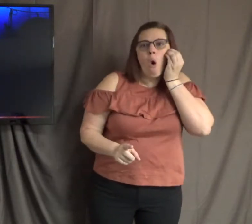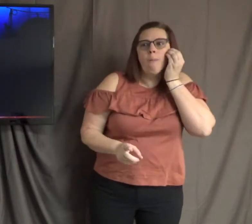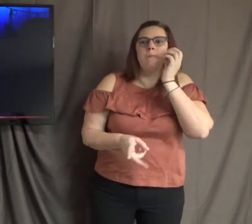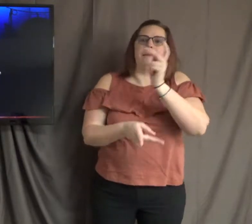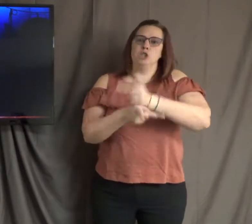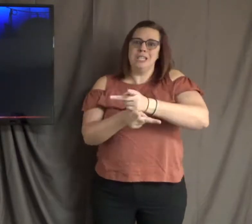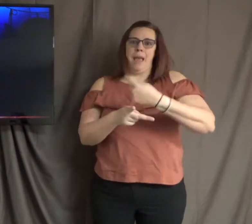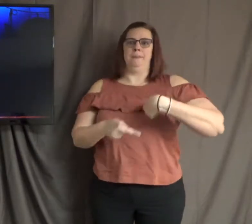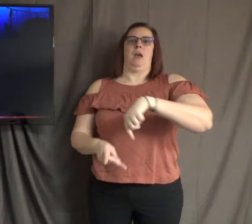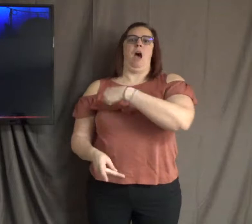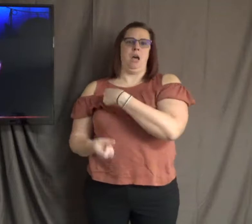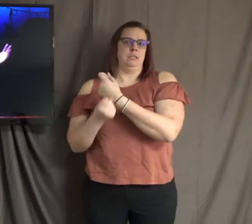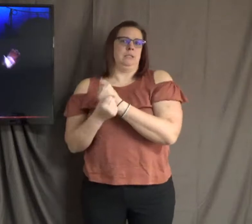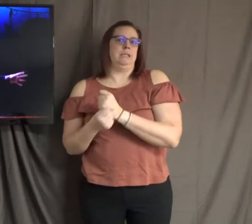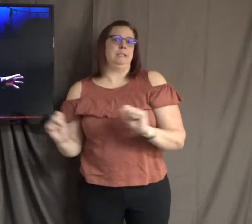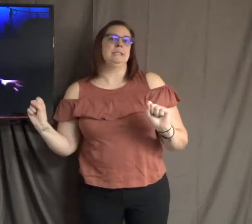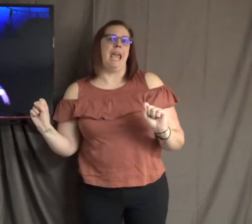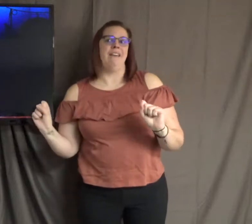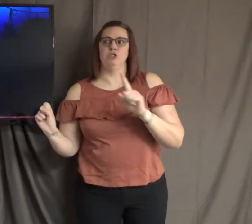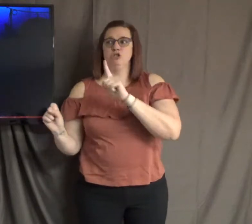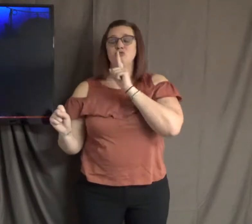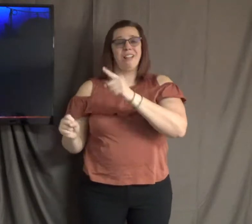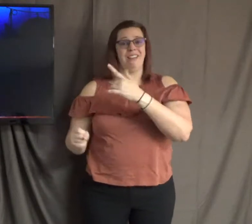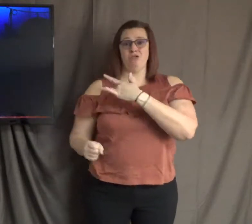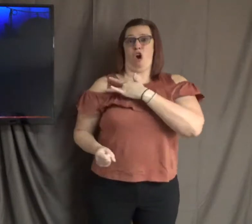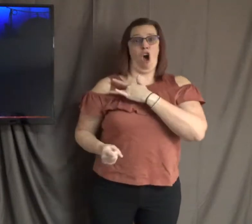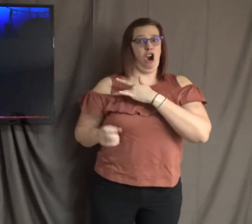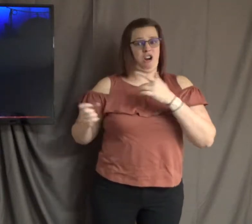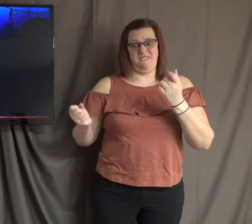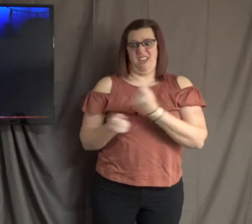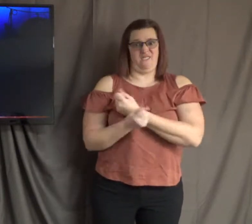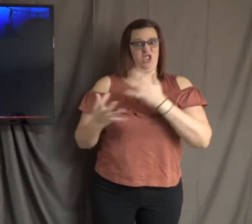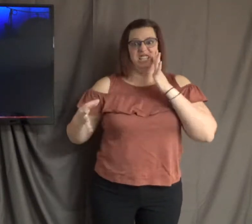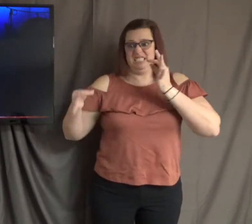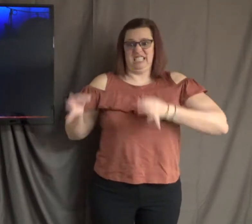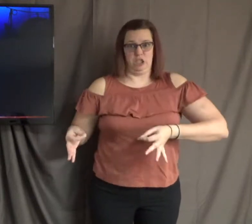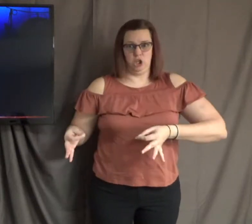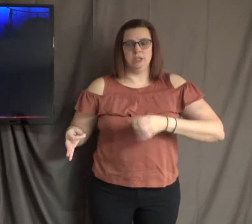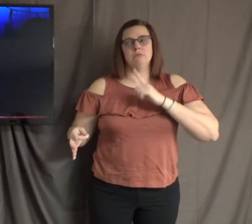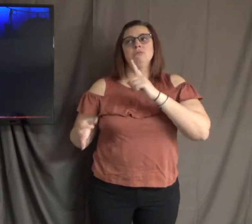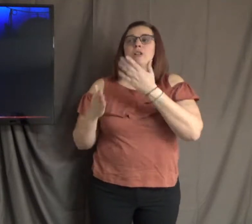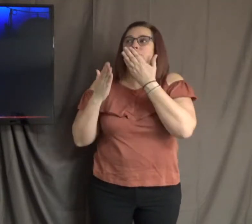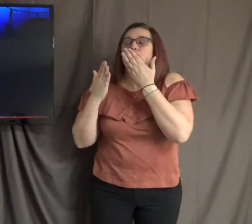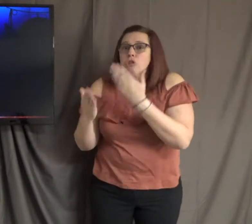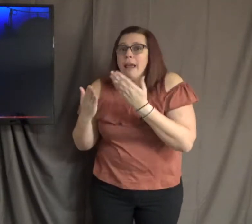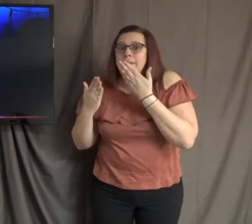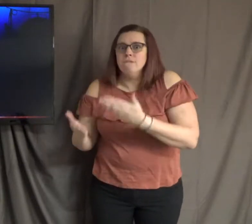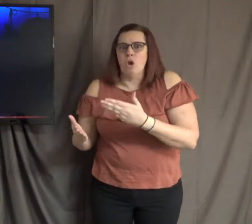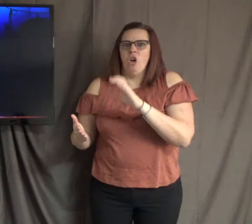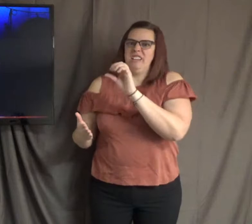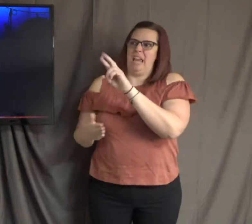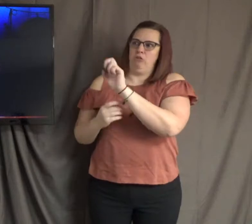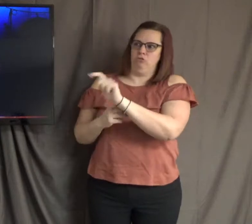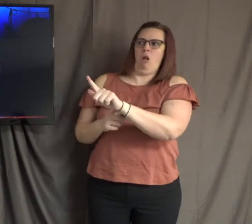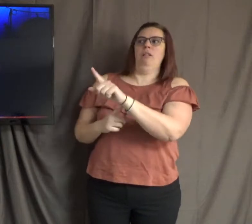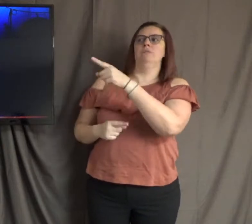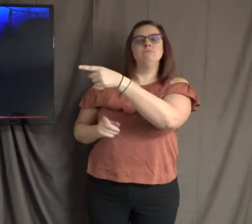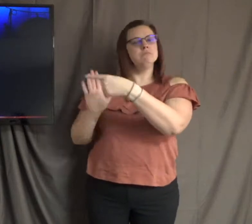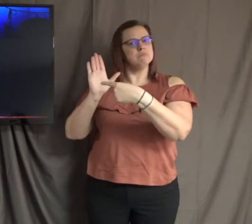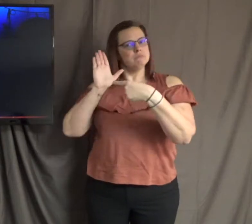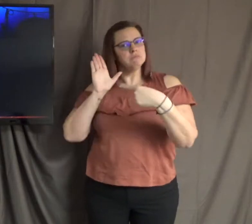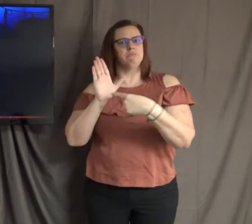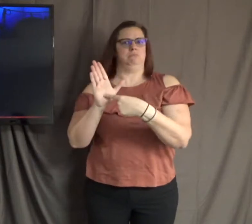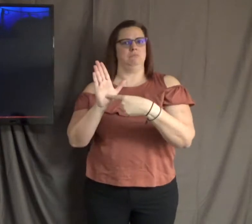the heart of every decision around bringing everyone back here safely, and I'm just so grateful, Reverend Carol, that you demonstrated Mile High Church,